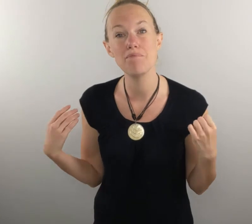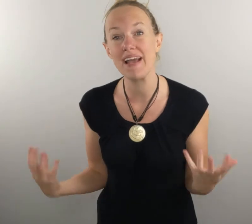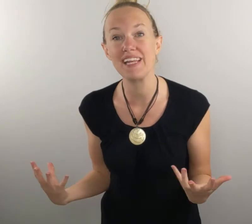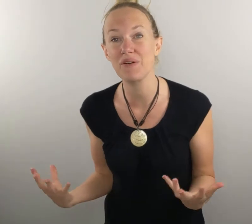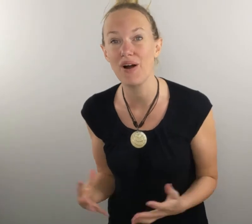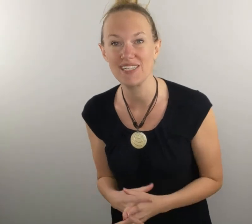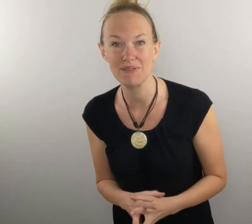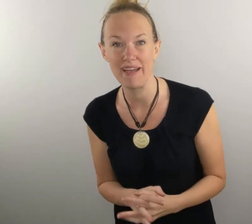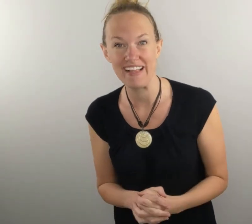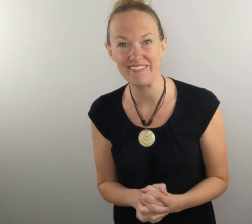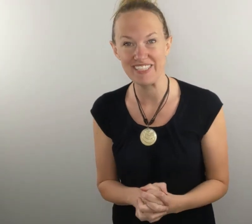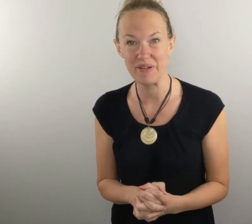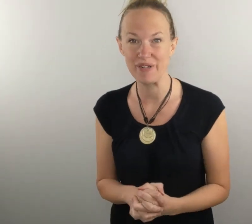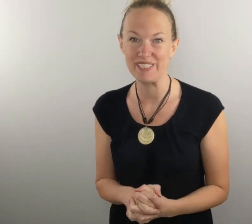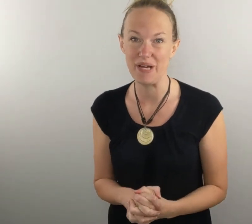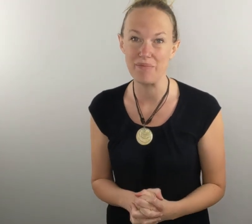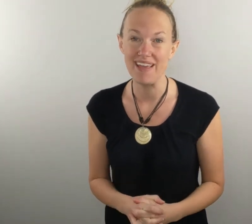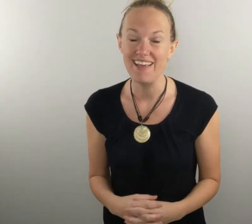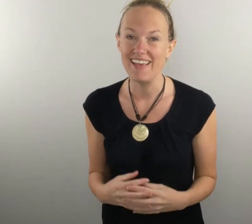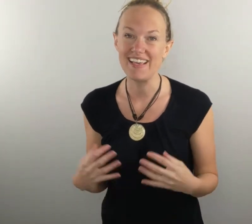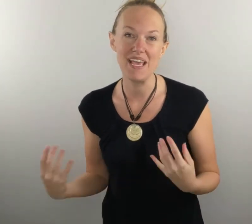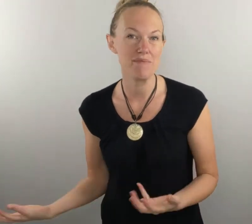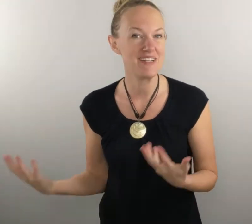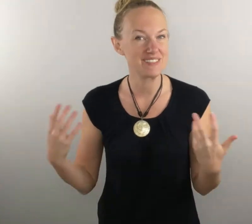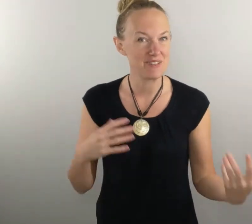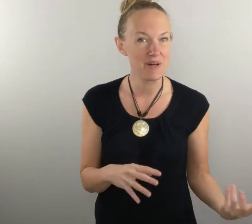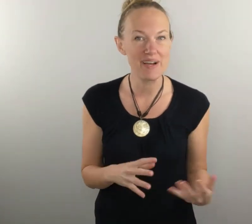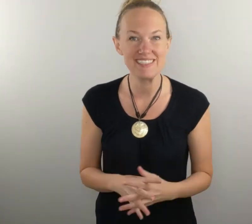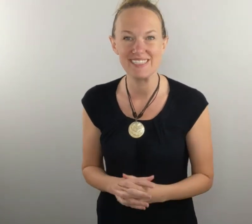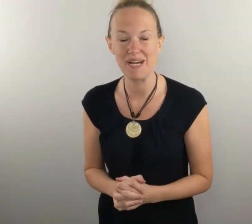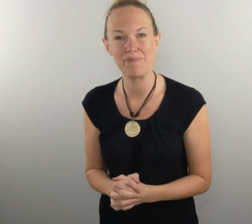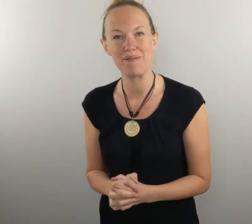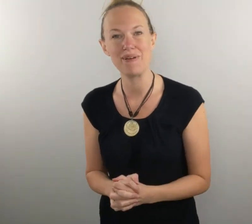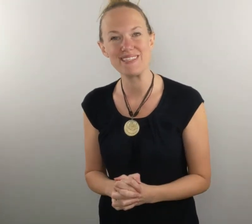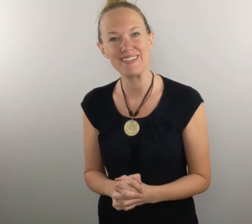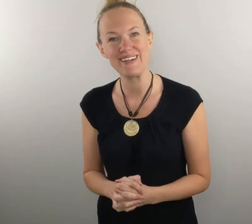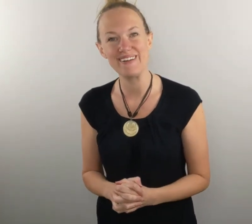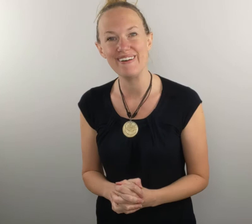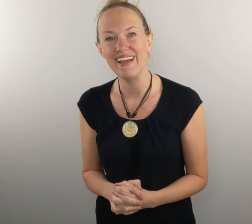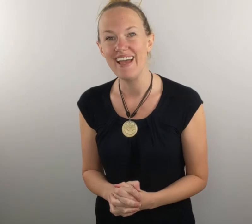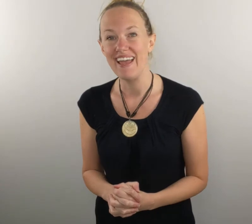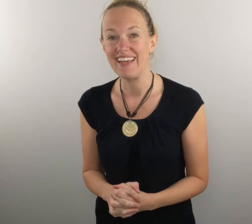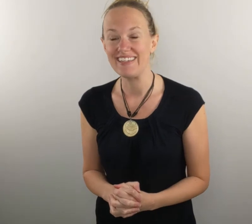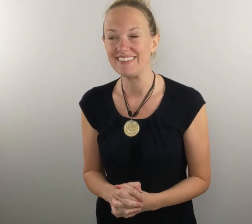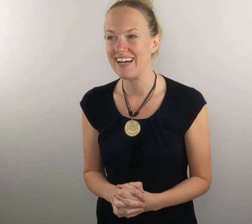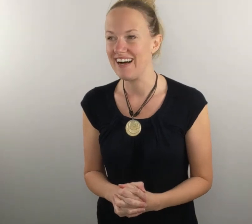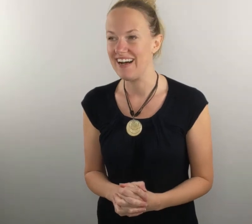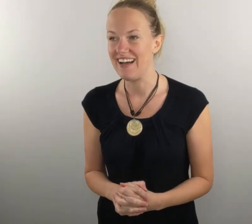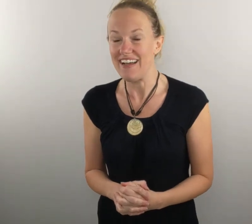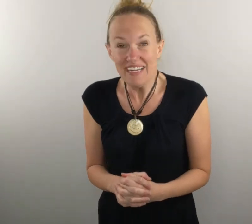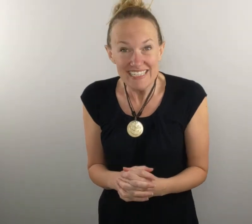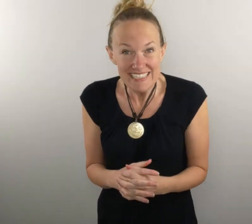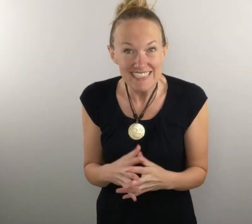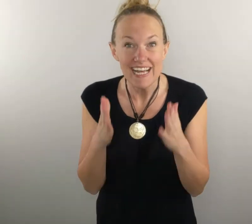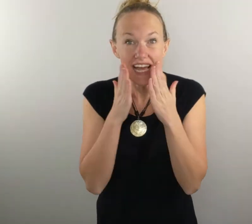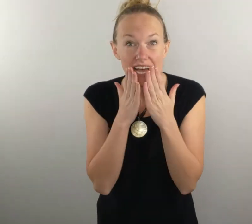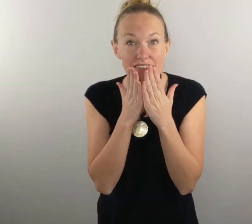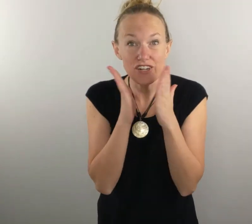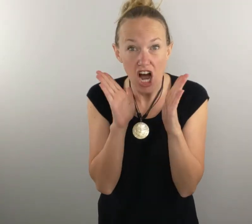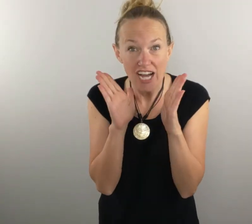Mighty Cross by Elevation Worship. It came in as a request a couple of months ago and I kind of forgot.